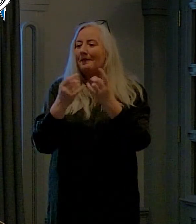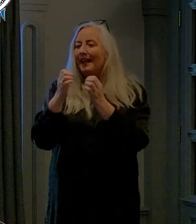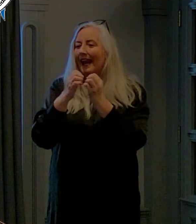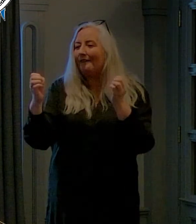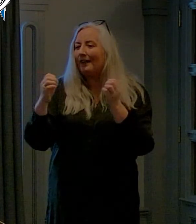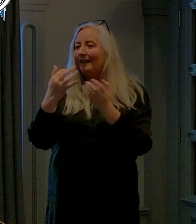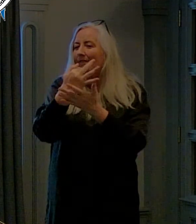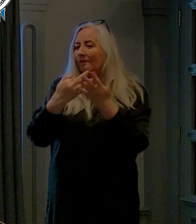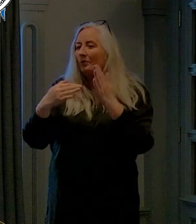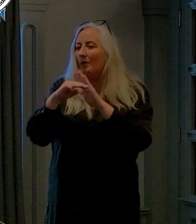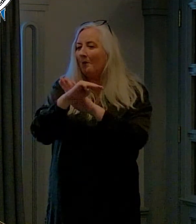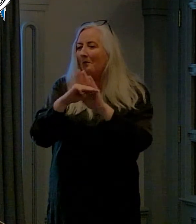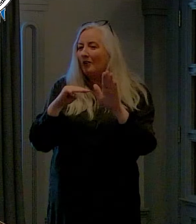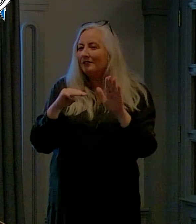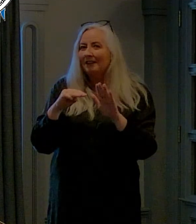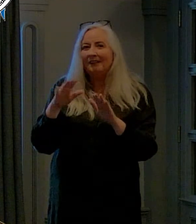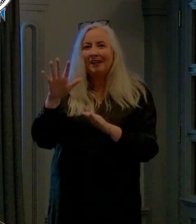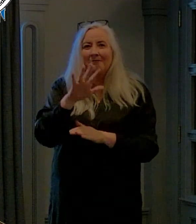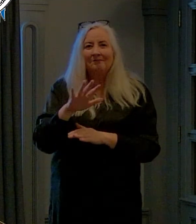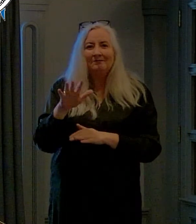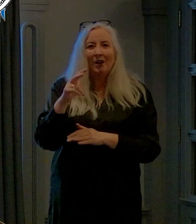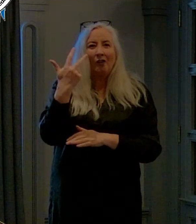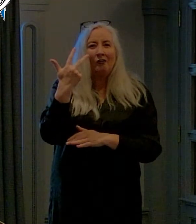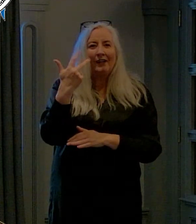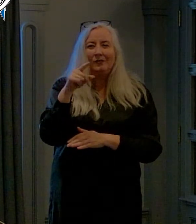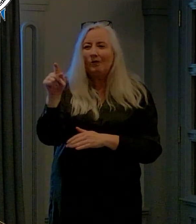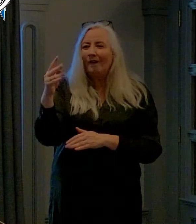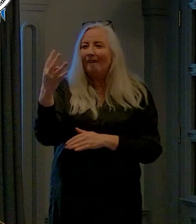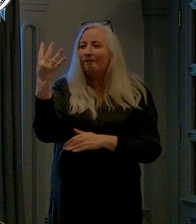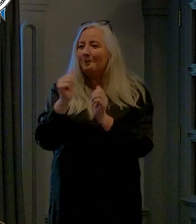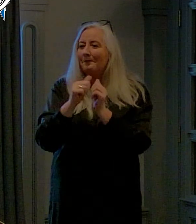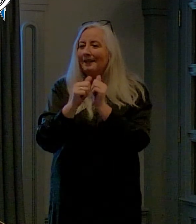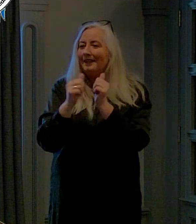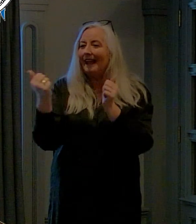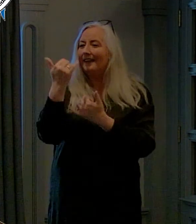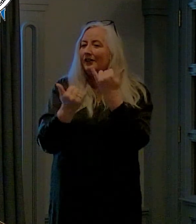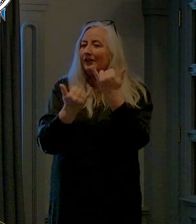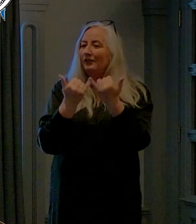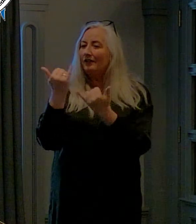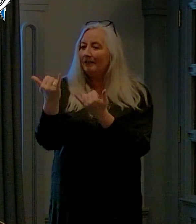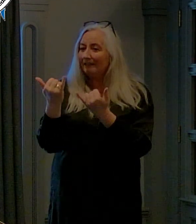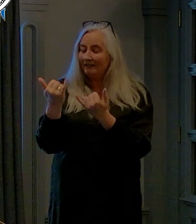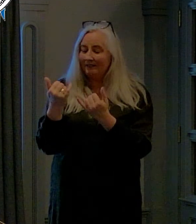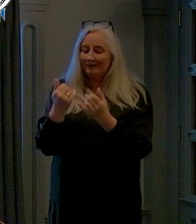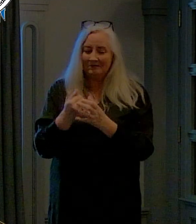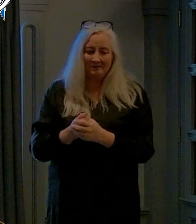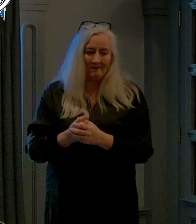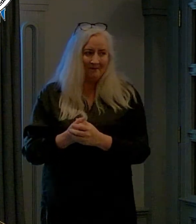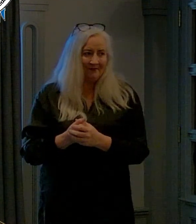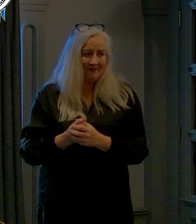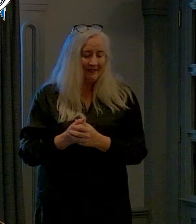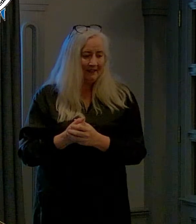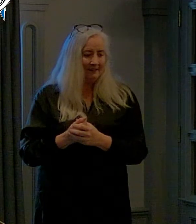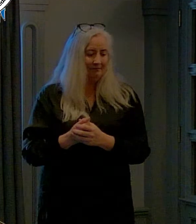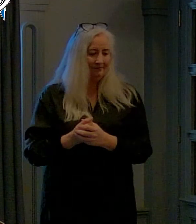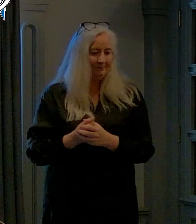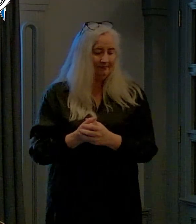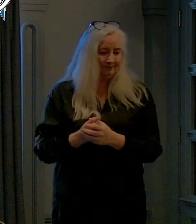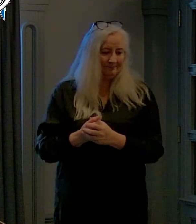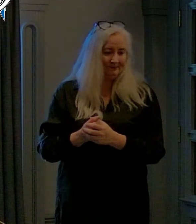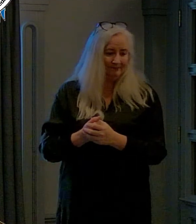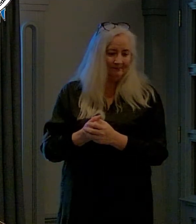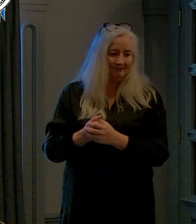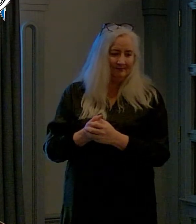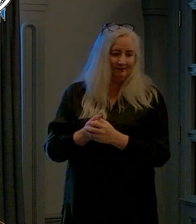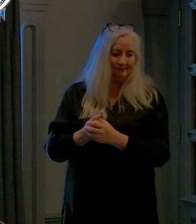to be between 4 and 6 of those meetings a year. They can shift around a bit, so you kind of need to be